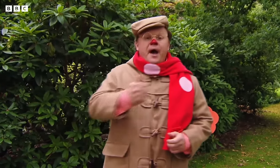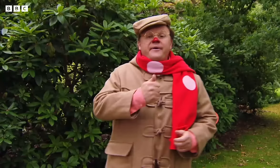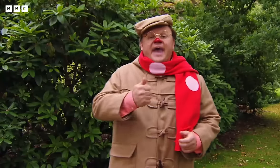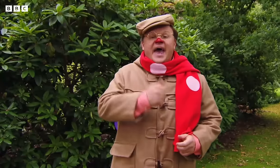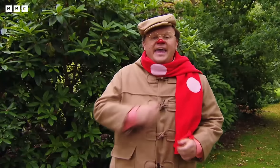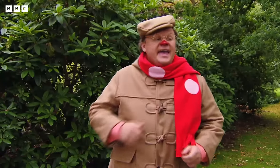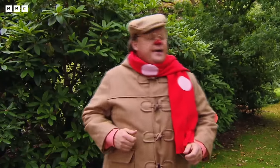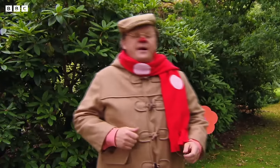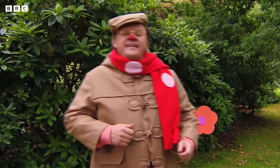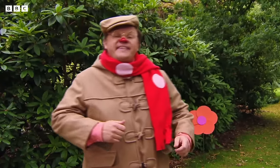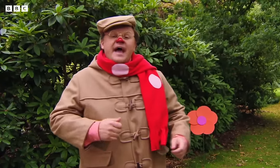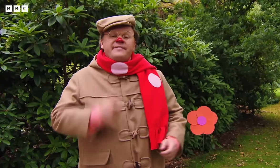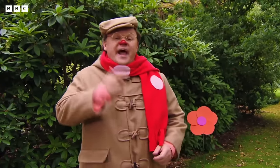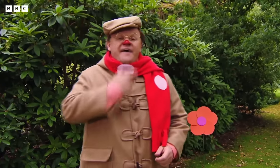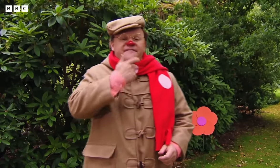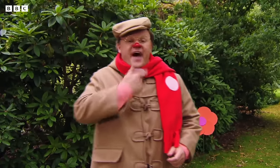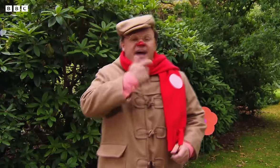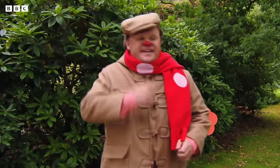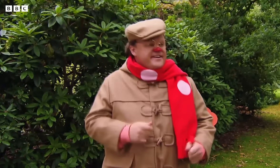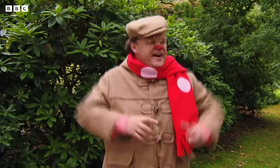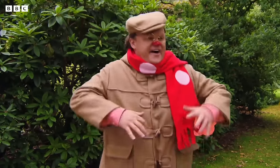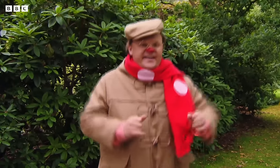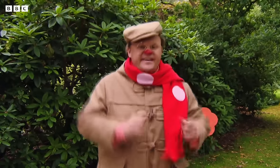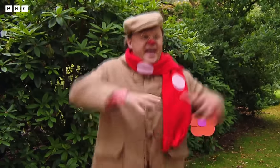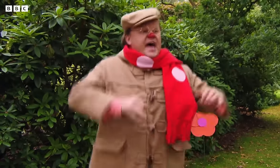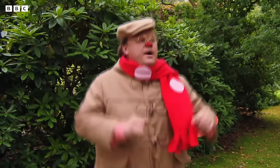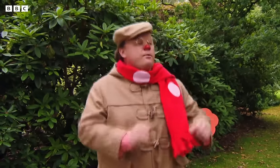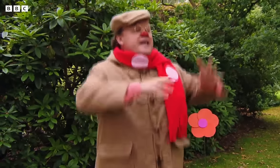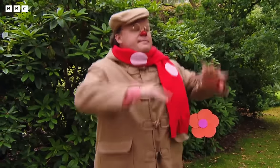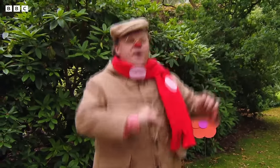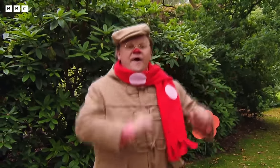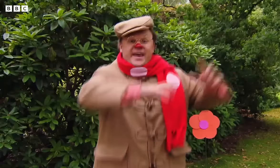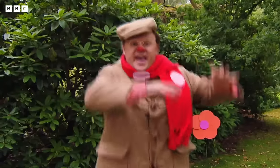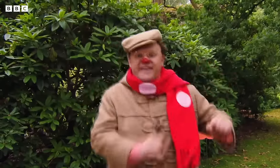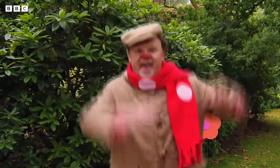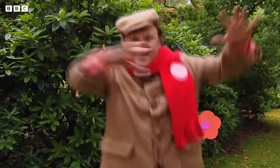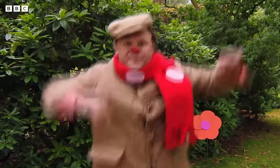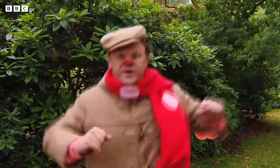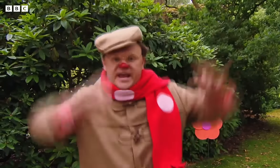OK. Well, it sounds like fun. Right. Wake the boy.